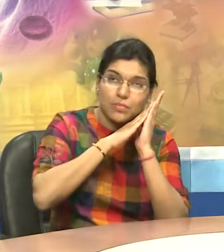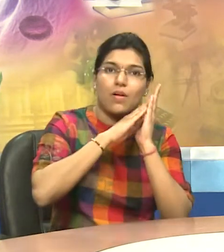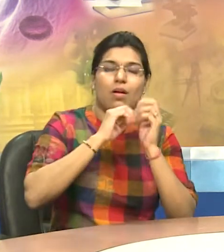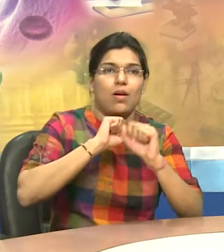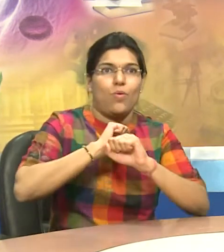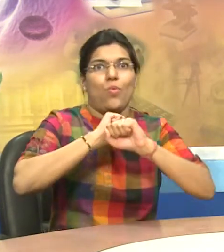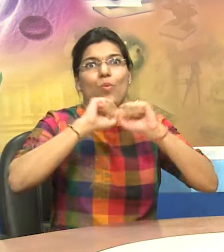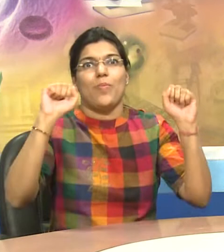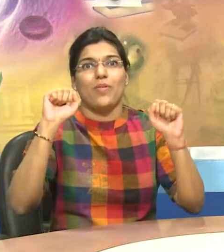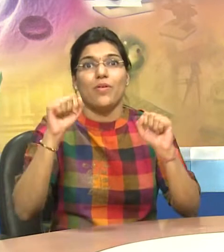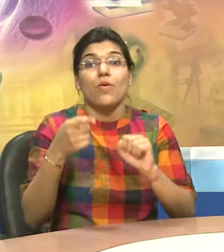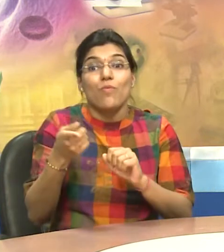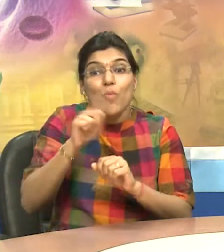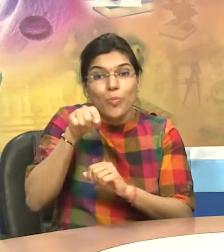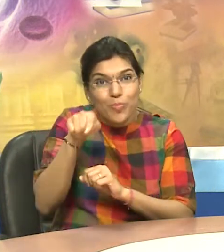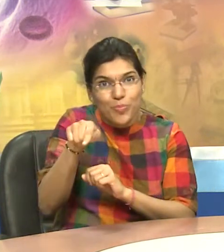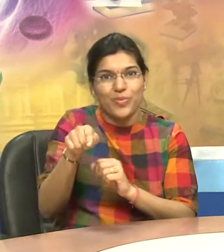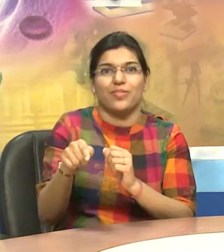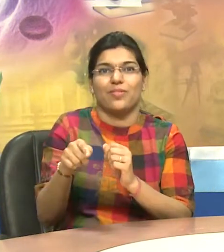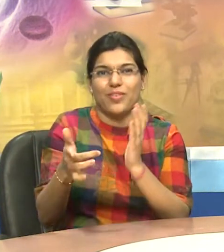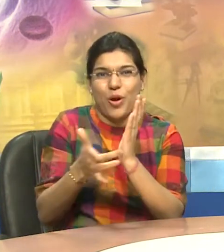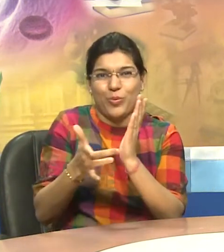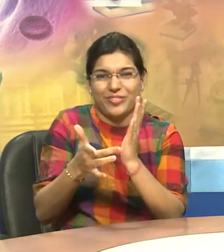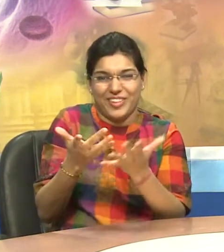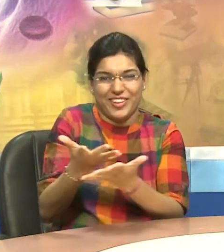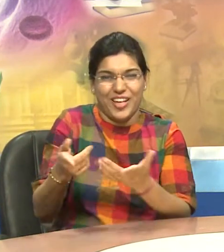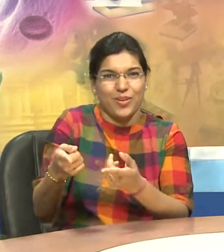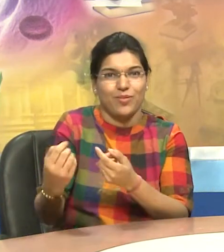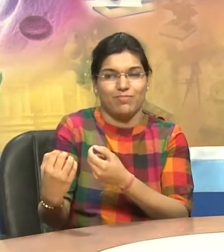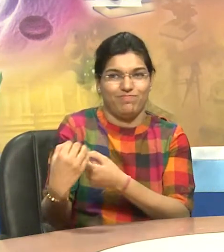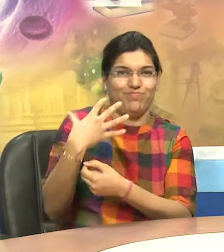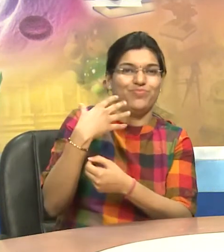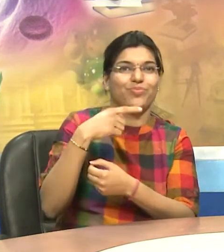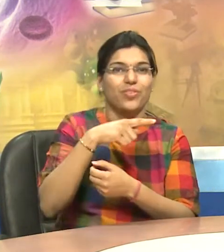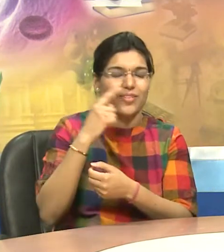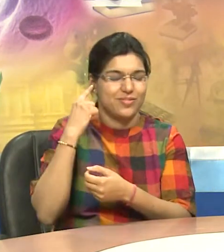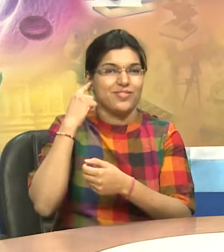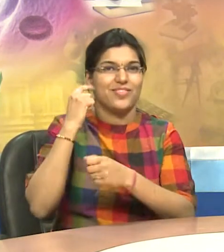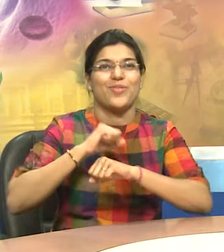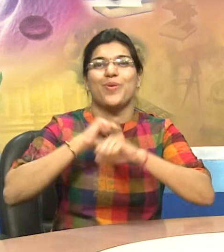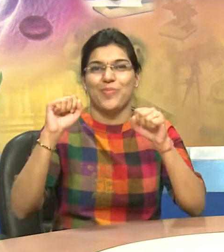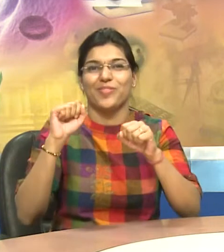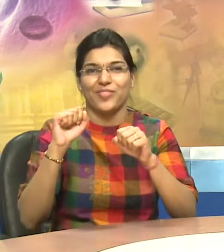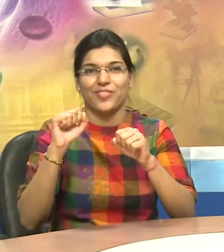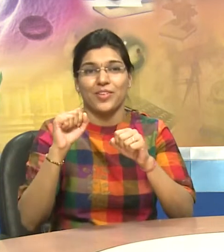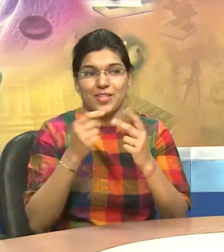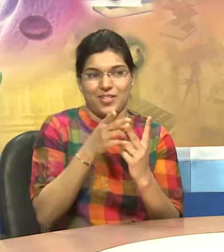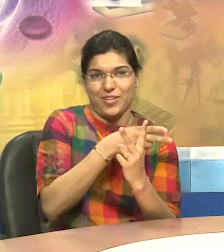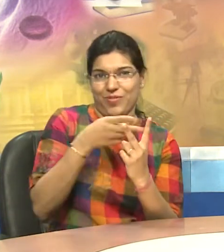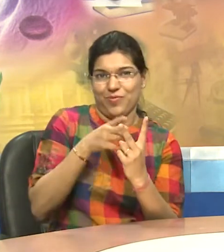When we sleep, we get up by the sound of different things, that is alarm, car. We get up by the